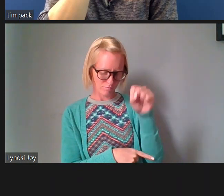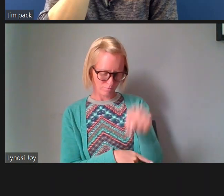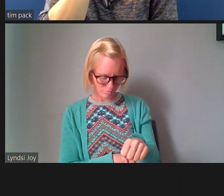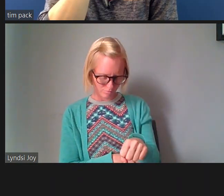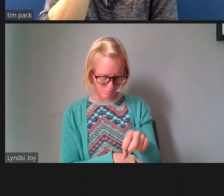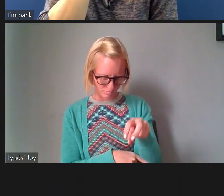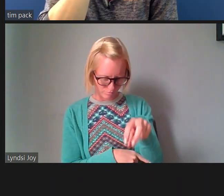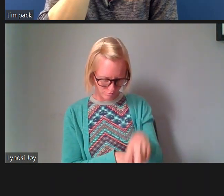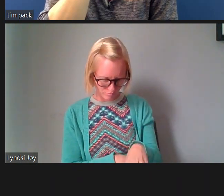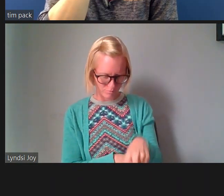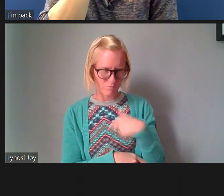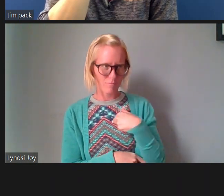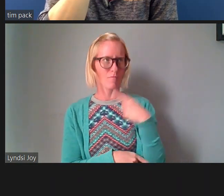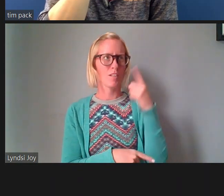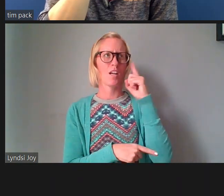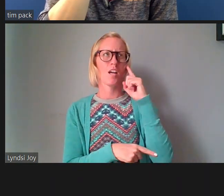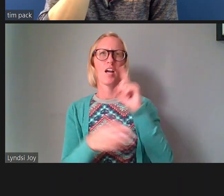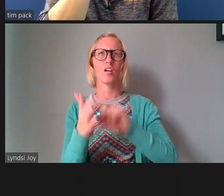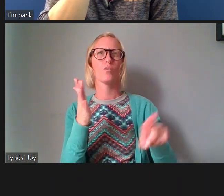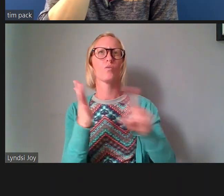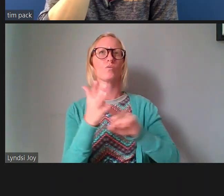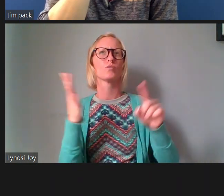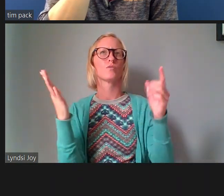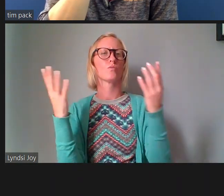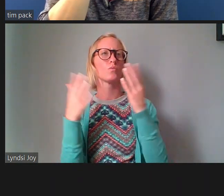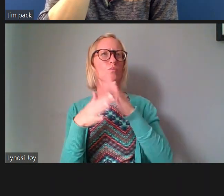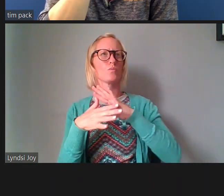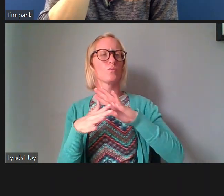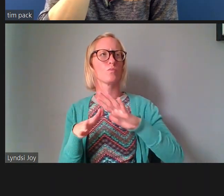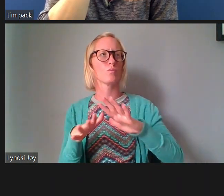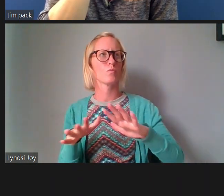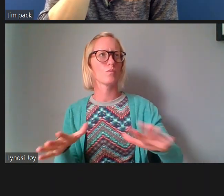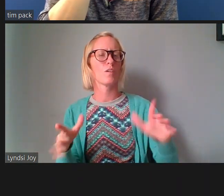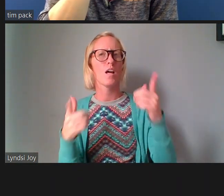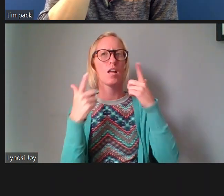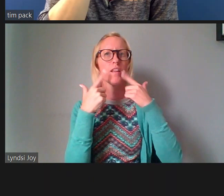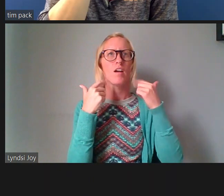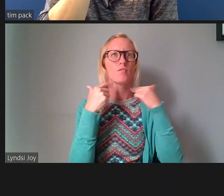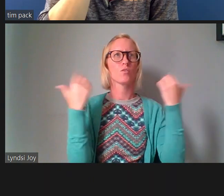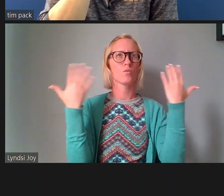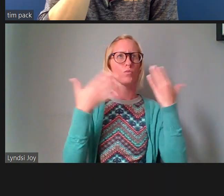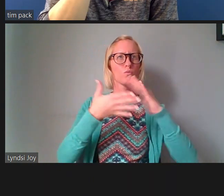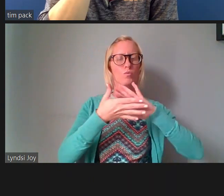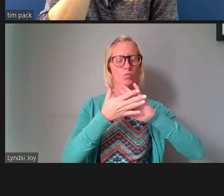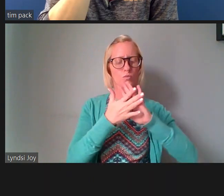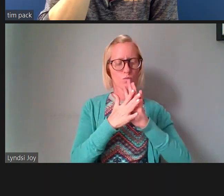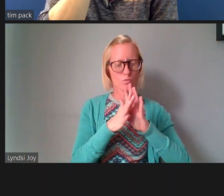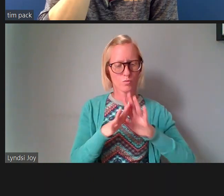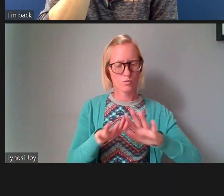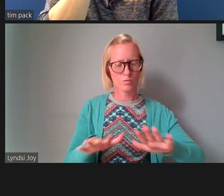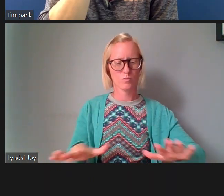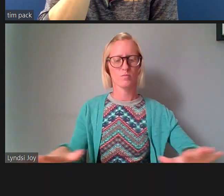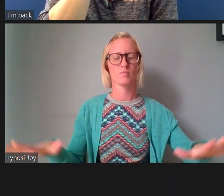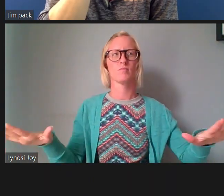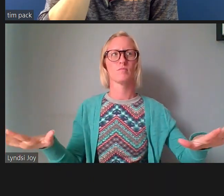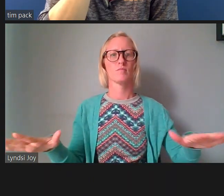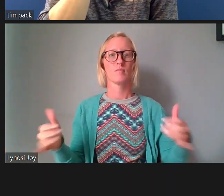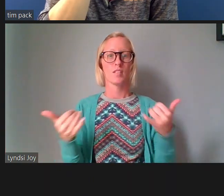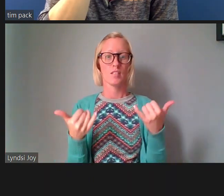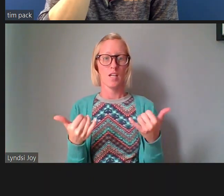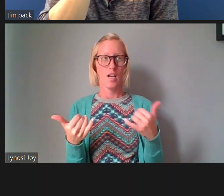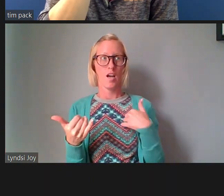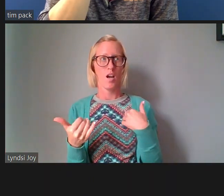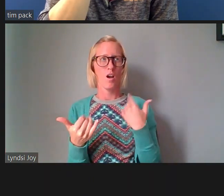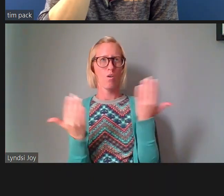As the echoes died away, so did the laughter, and there was silence. Within the diamond haze of the beach, something dark